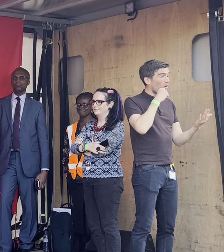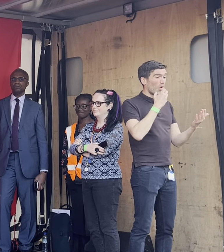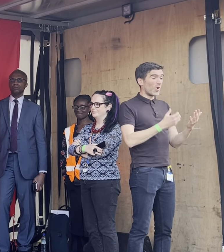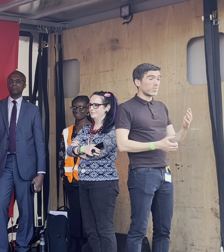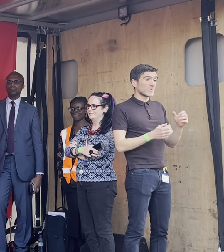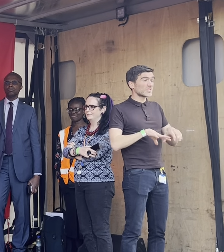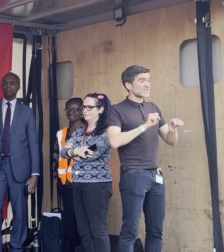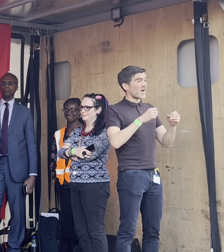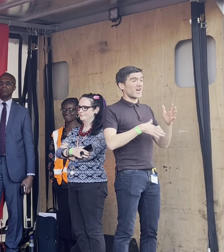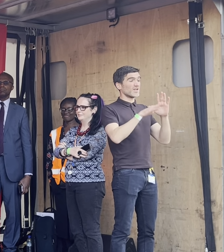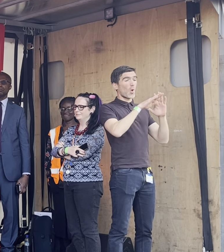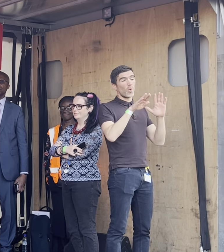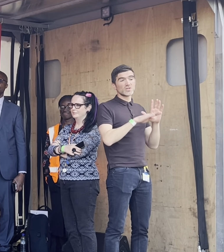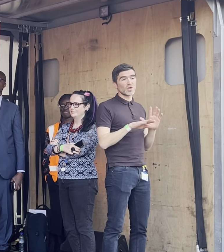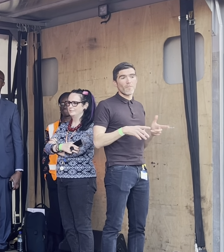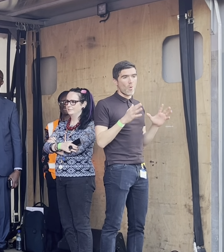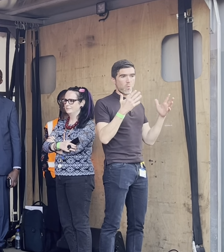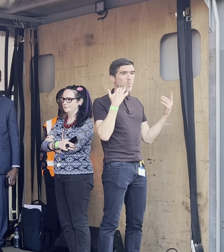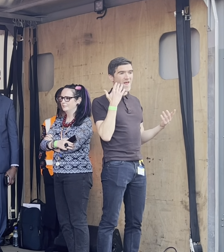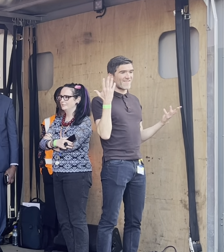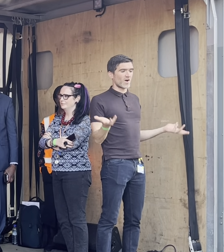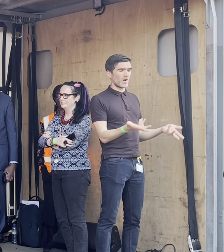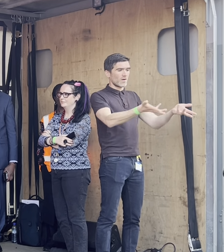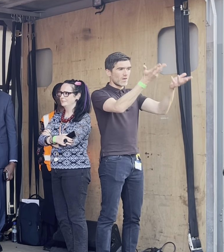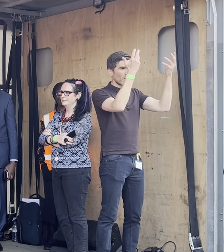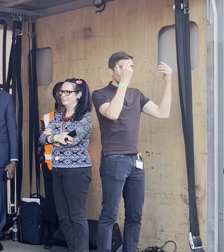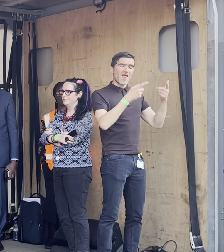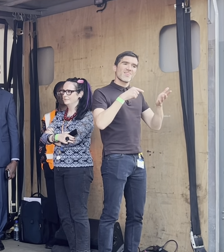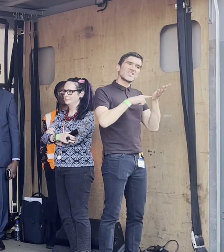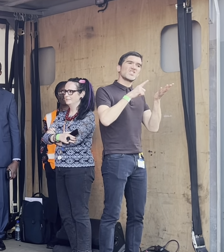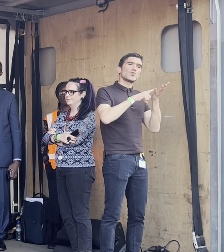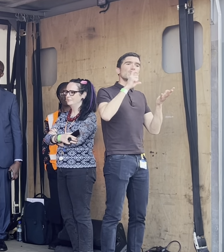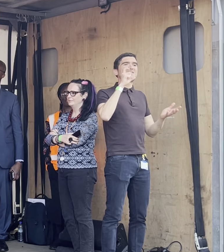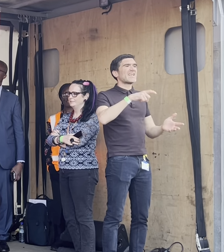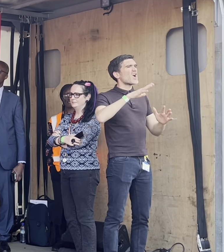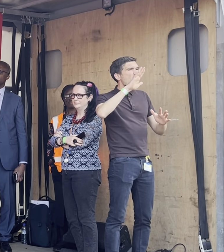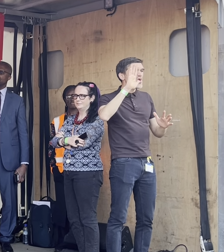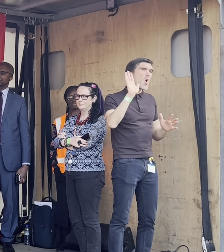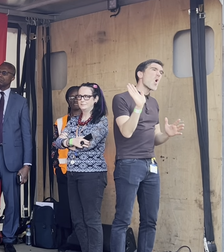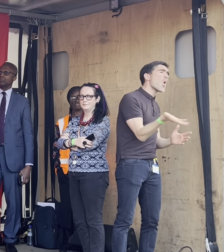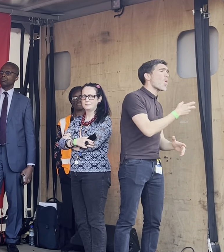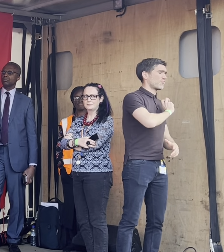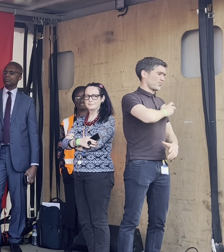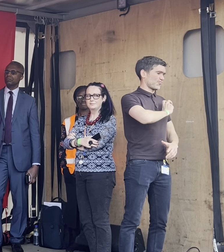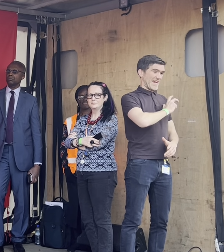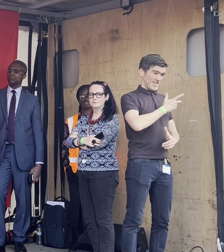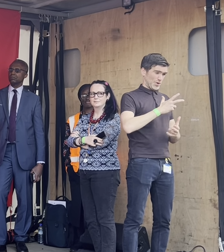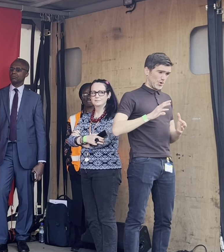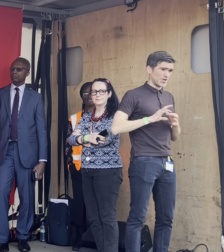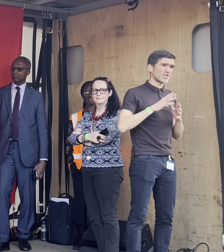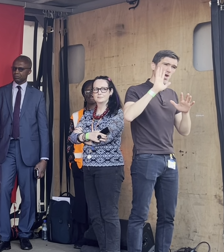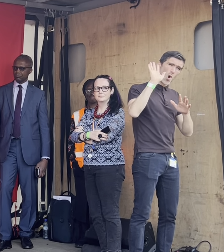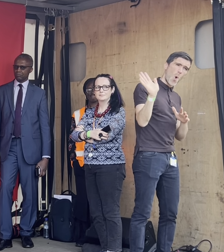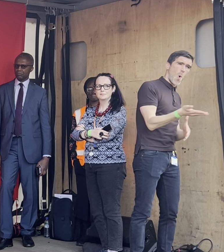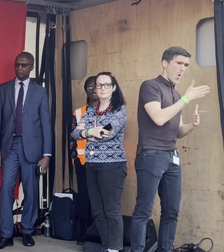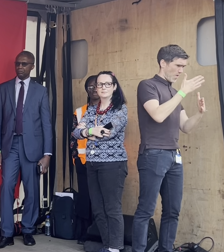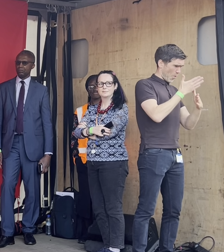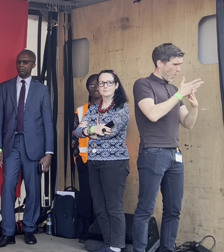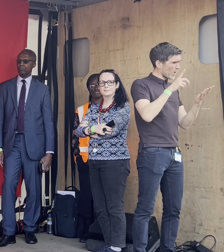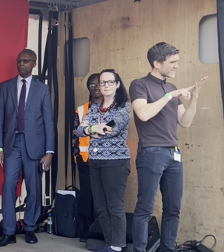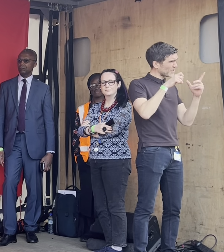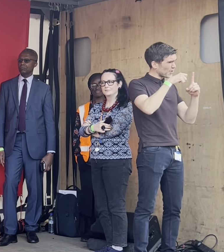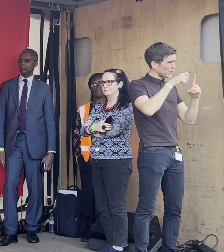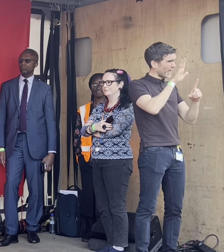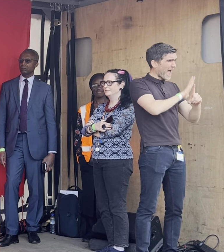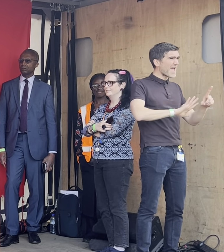whenever it comes, the TUC and all of the trade unions affiliated and every worker in this country has